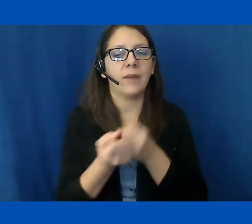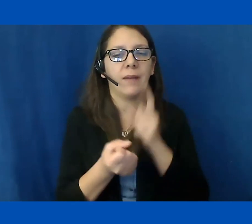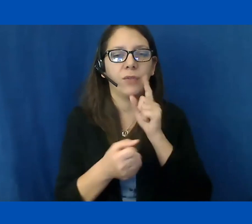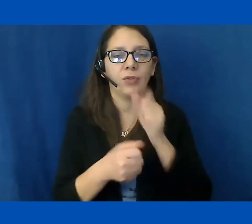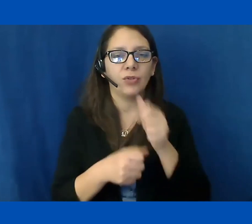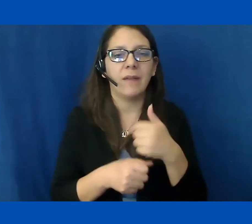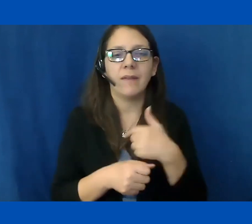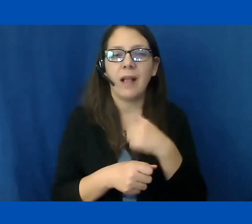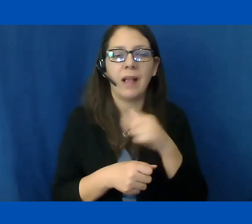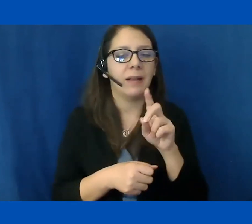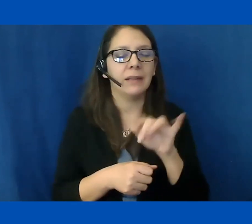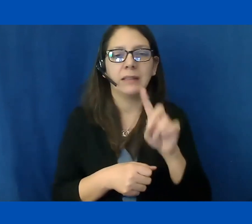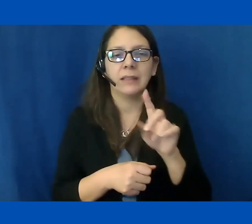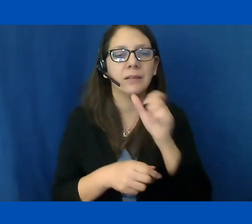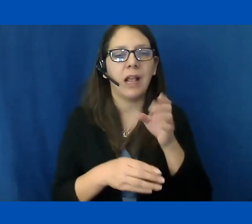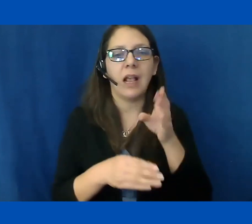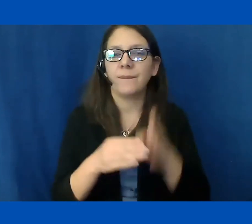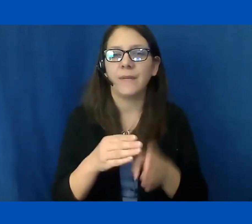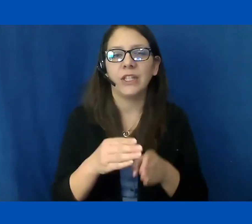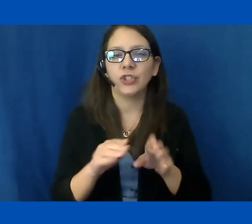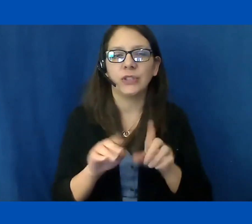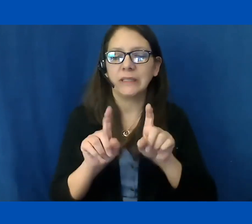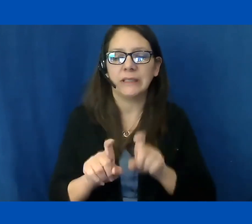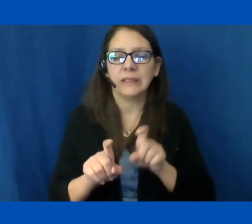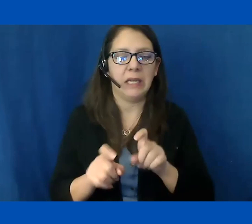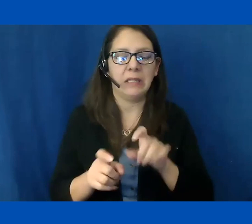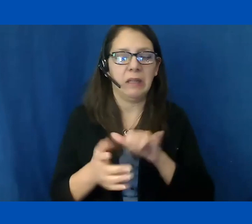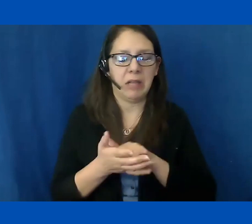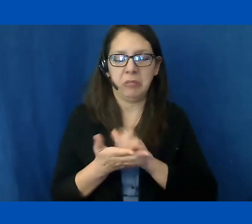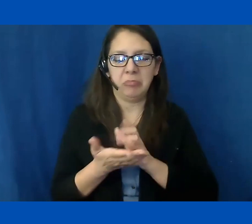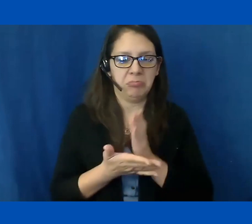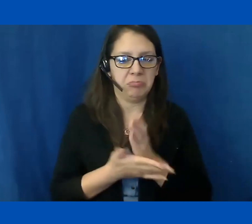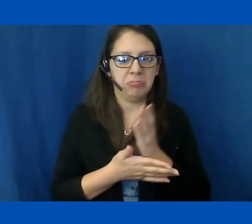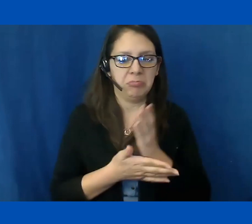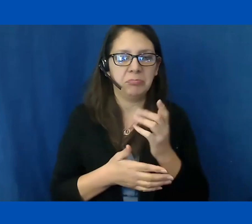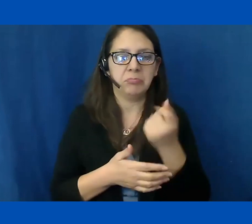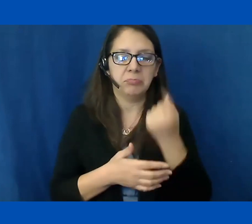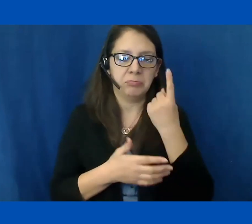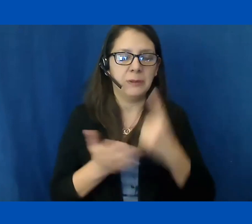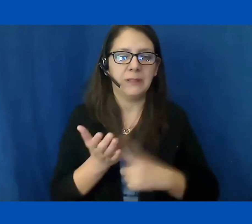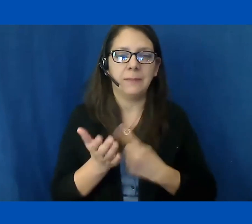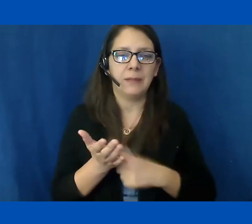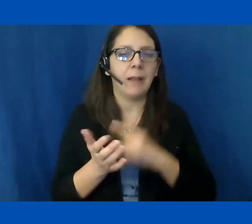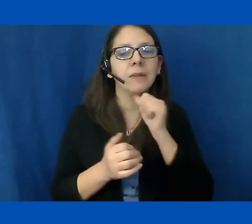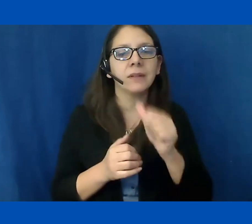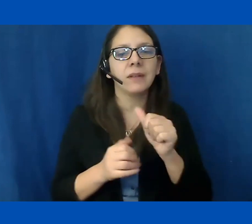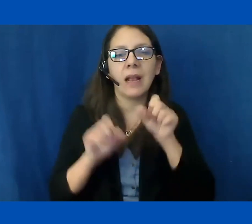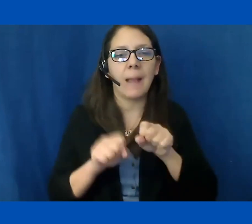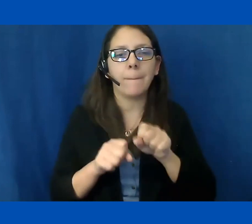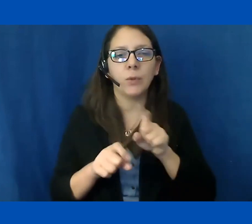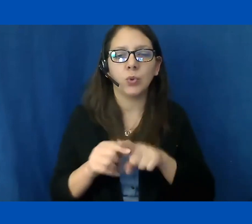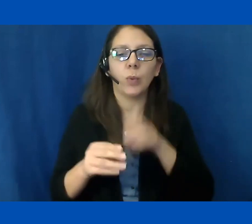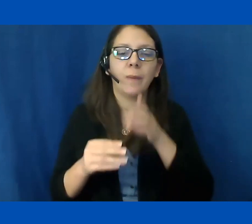the test, which is okay. Sometimes you're like not gonna be able to finish